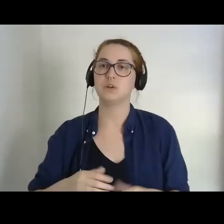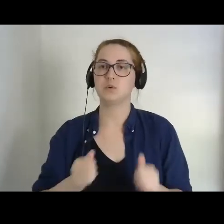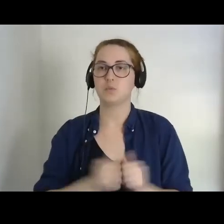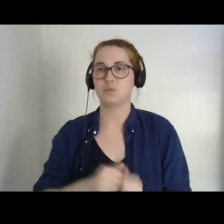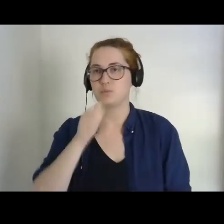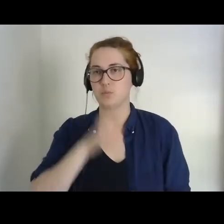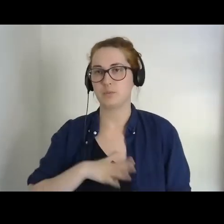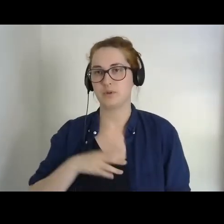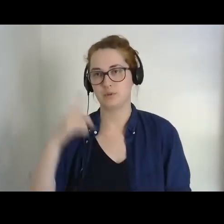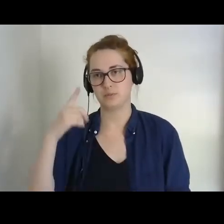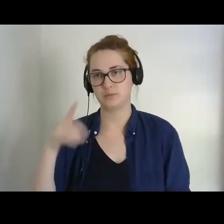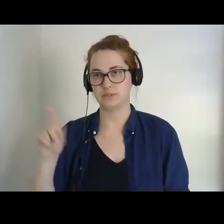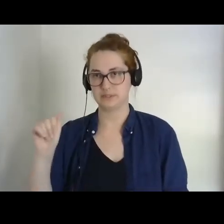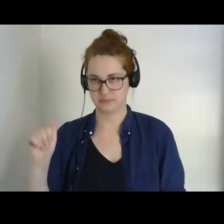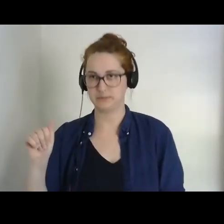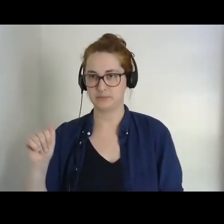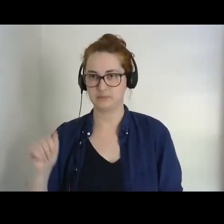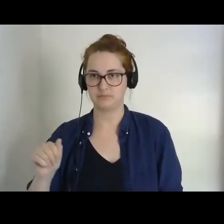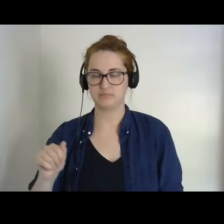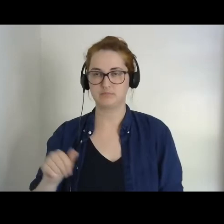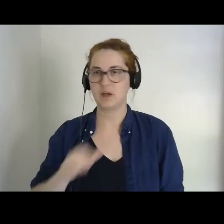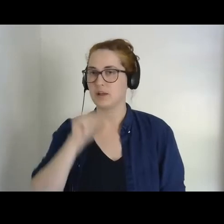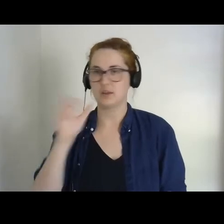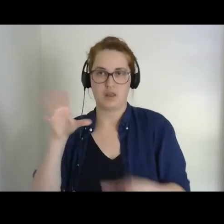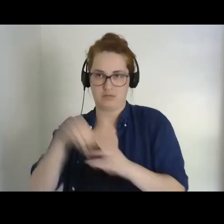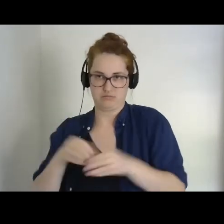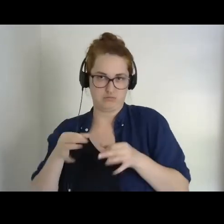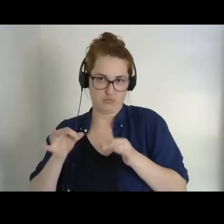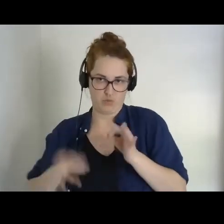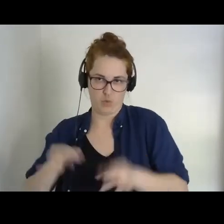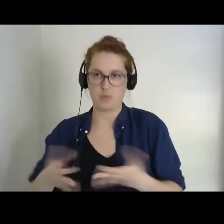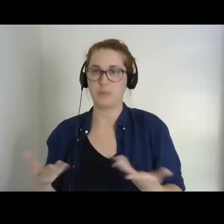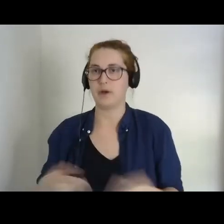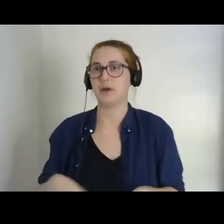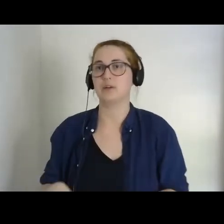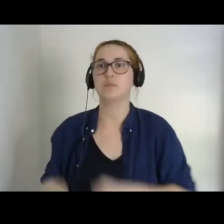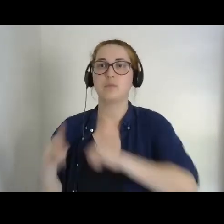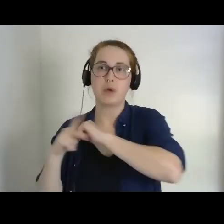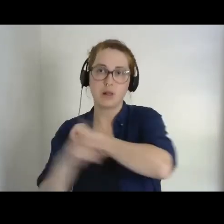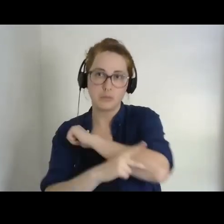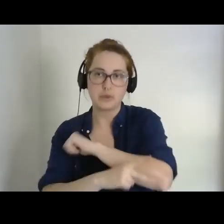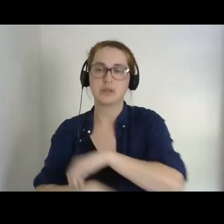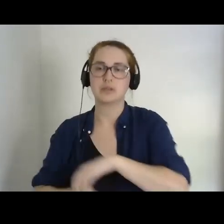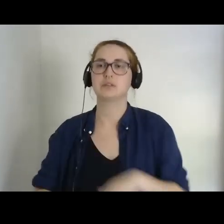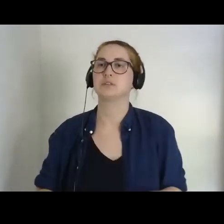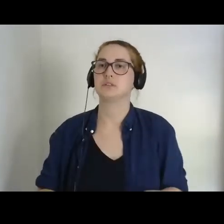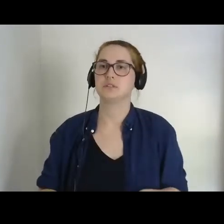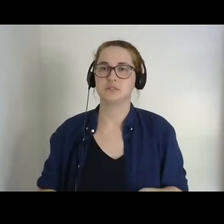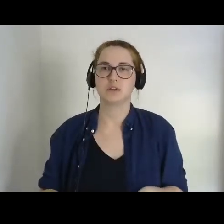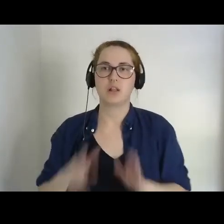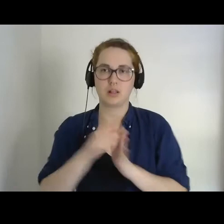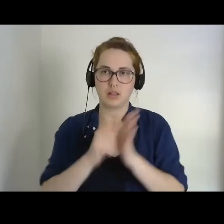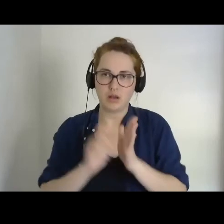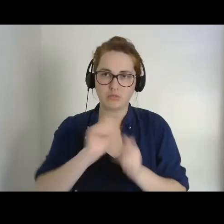disabilities outside of the court. So in Parliament and in law reform and at the United Nations.